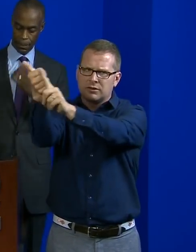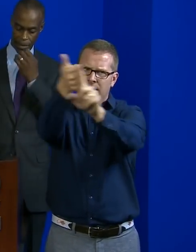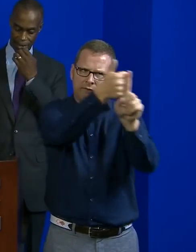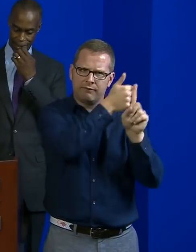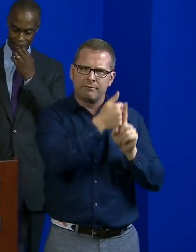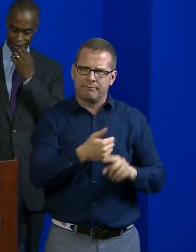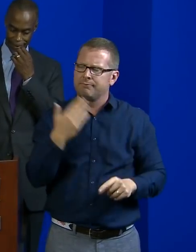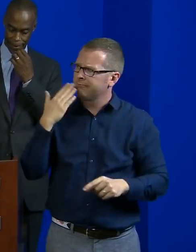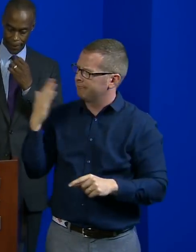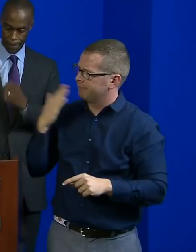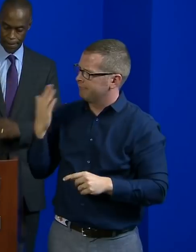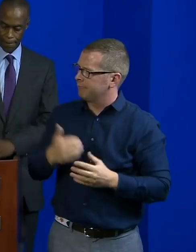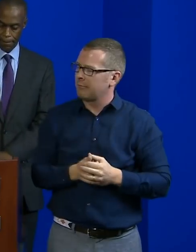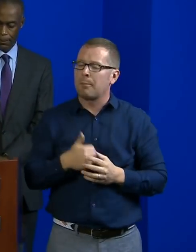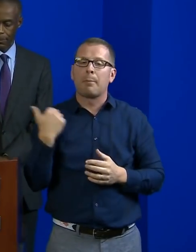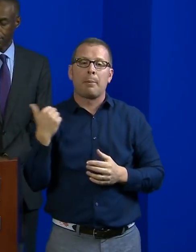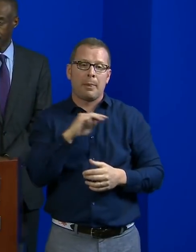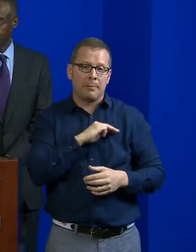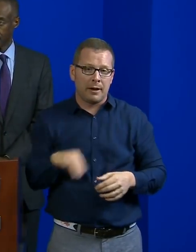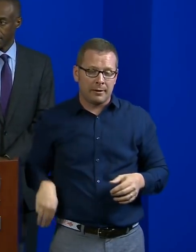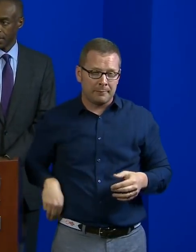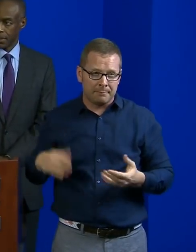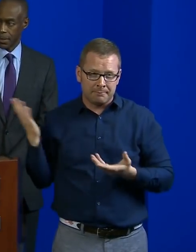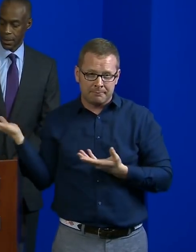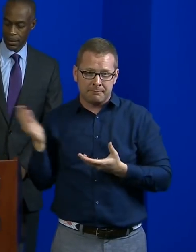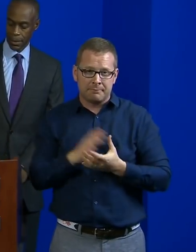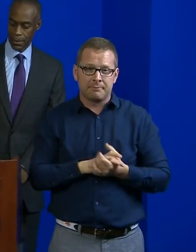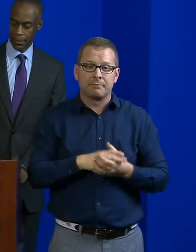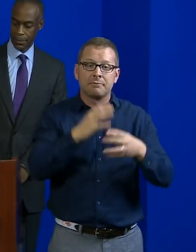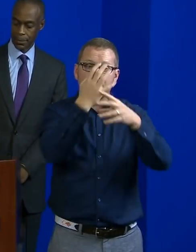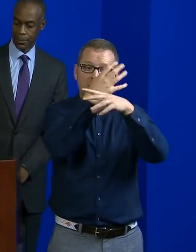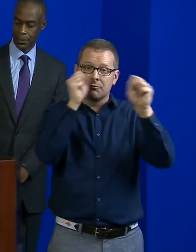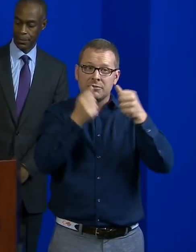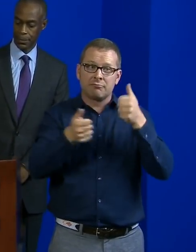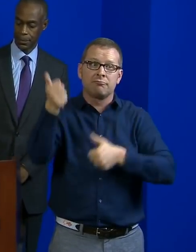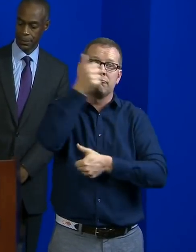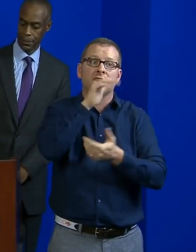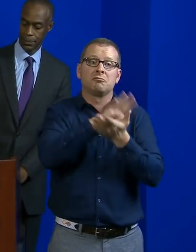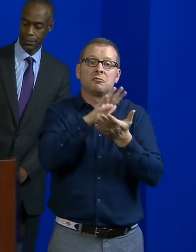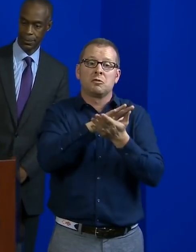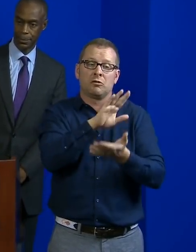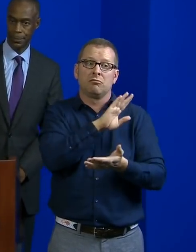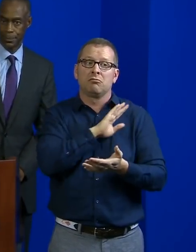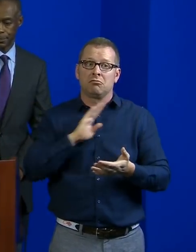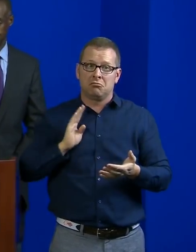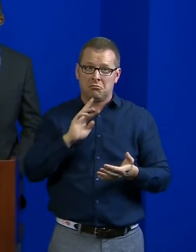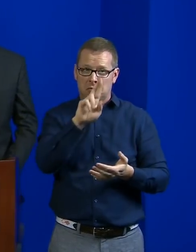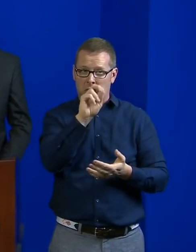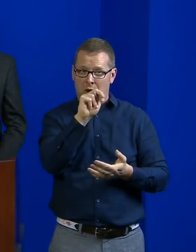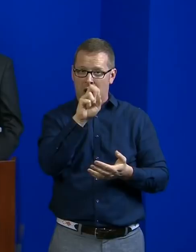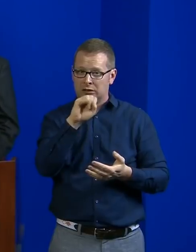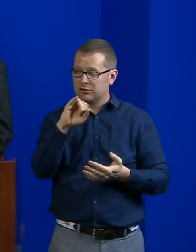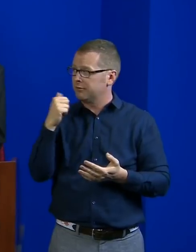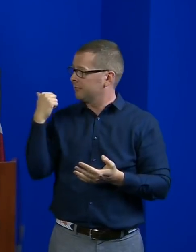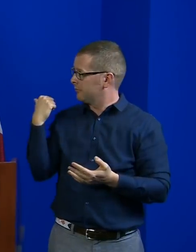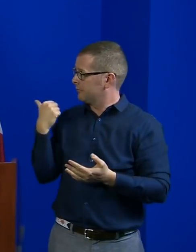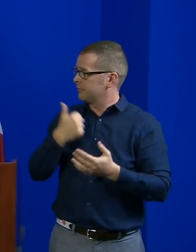At this time, we'll also invite our Superintendent, Robert Runcie, to give some information and updates for Broward schools.